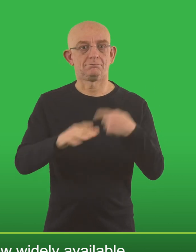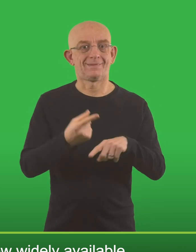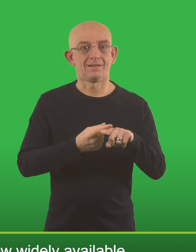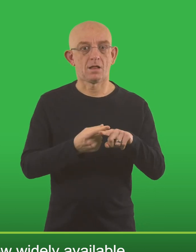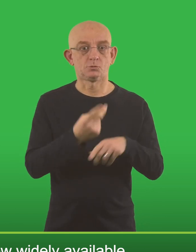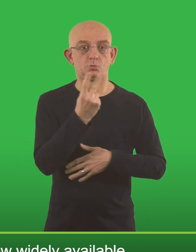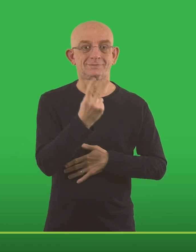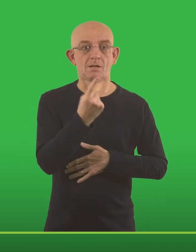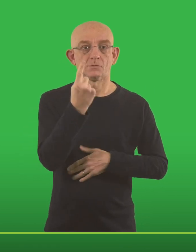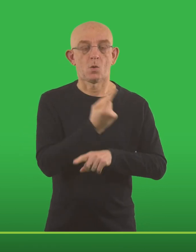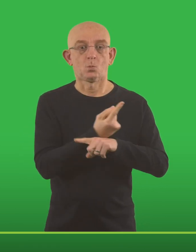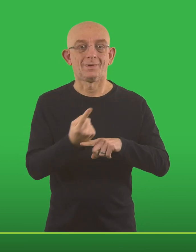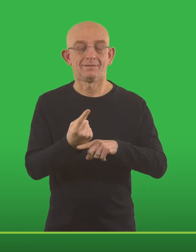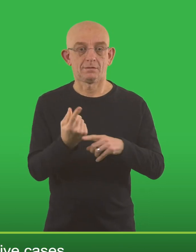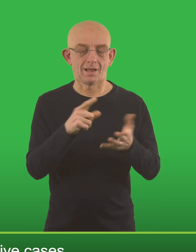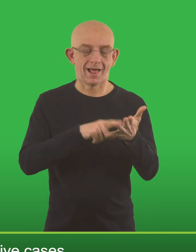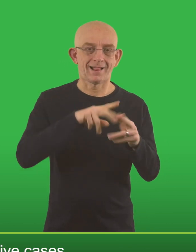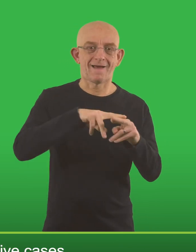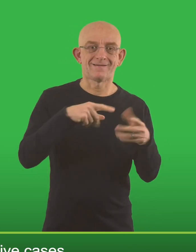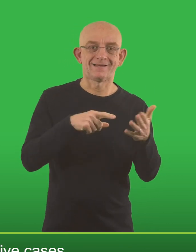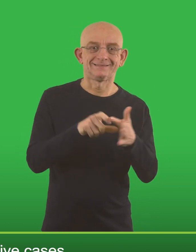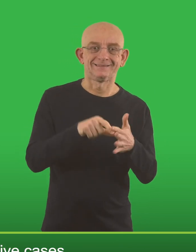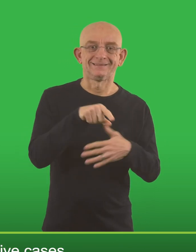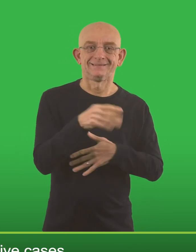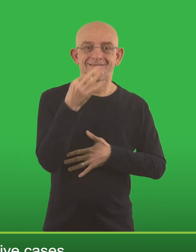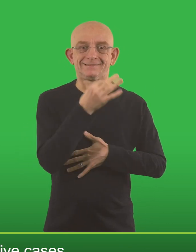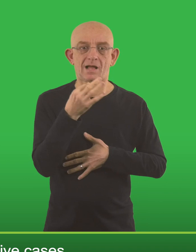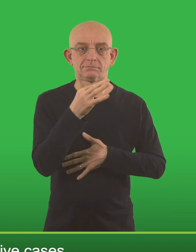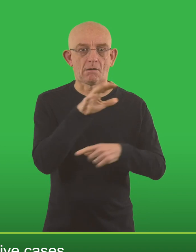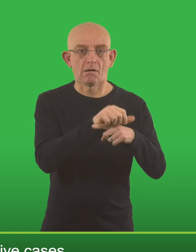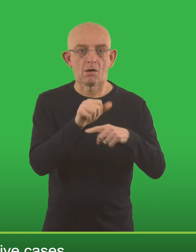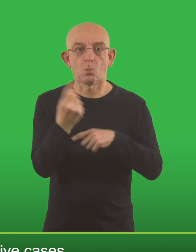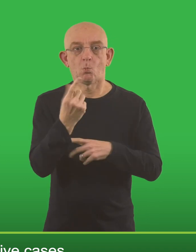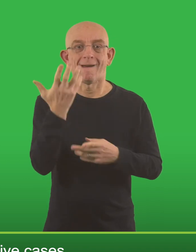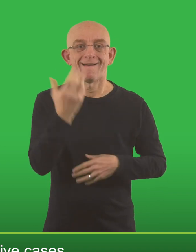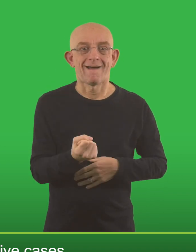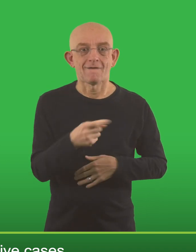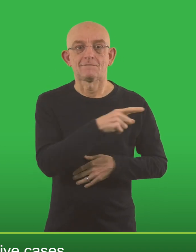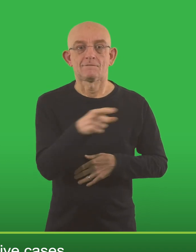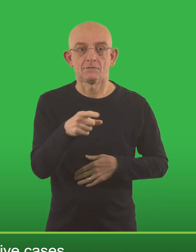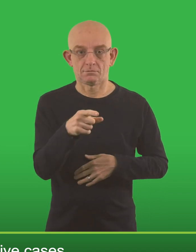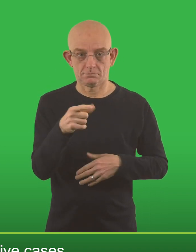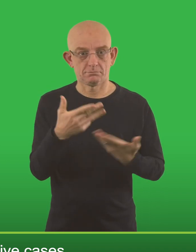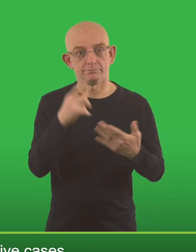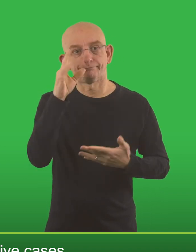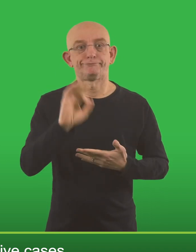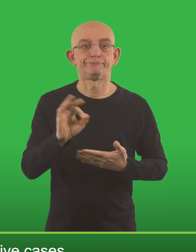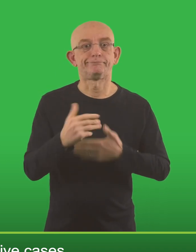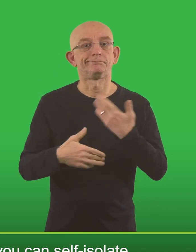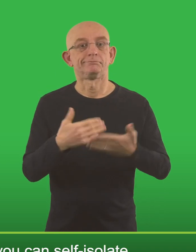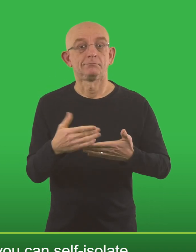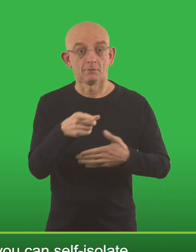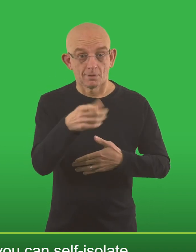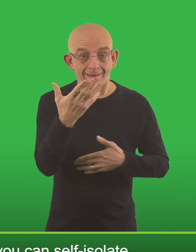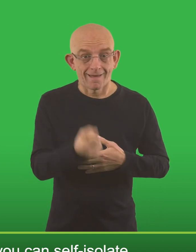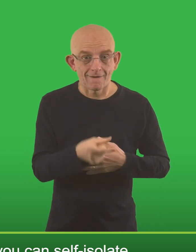for people to do twice a week. The LFD tests identify positive cases that otherwise might not have been